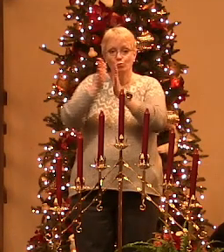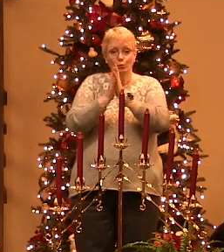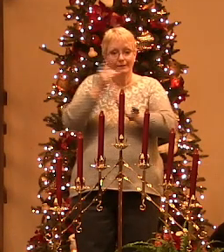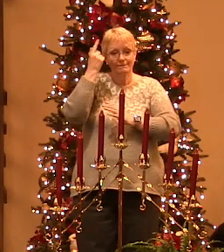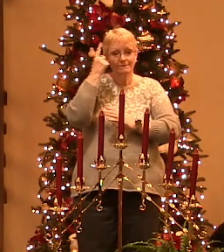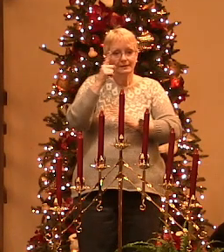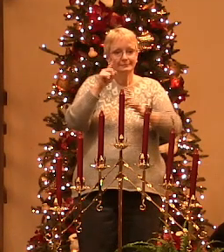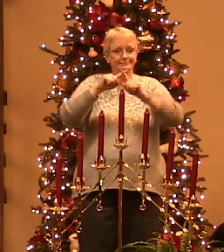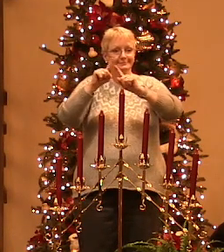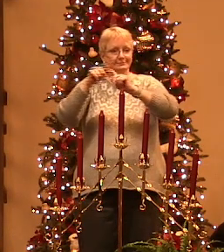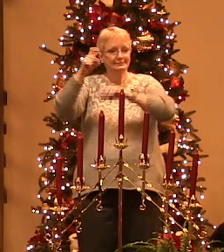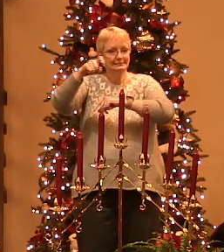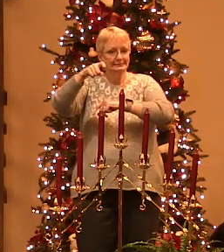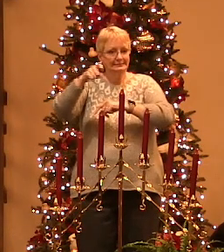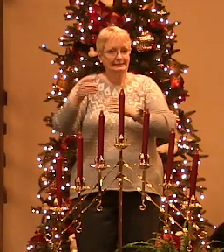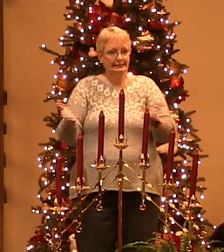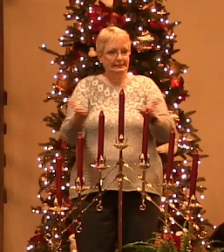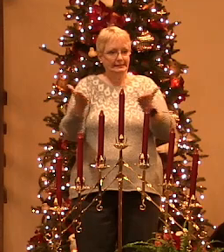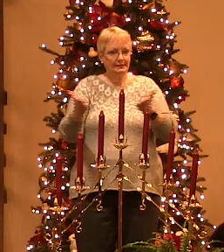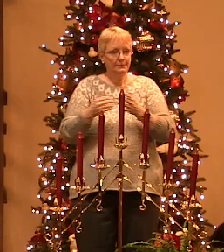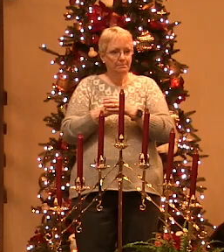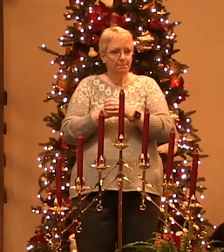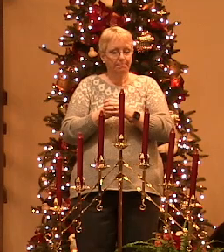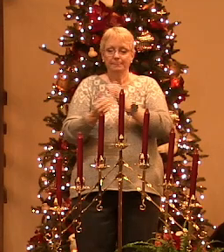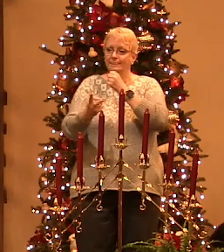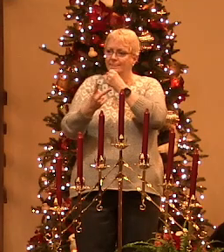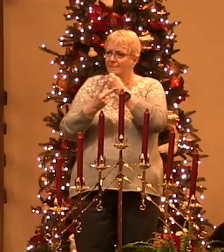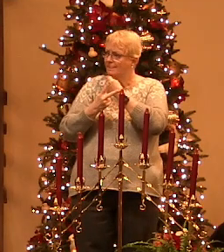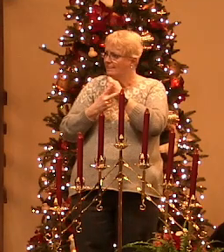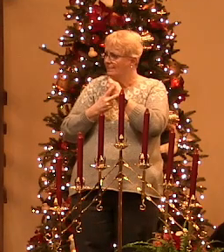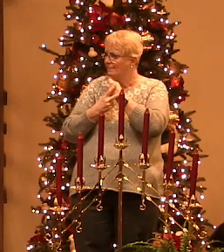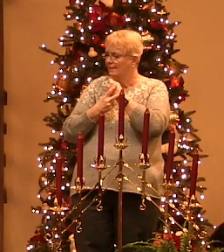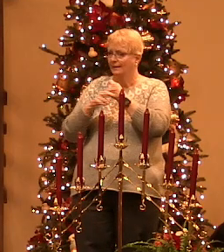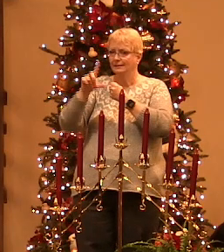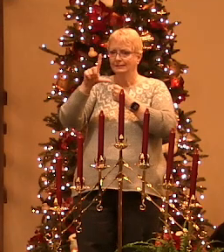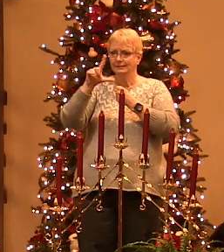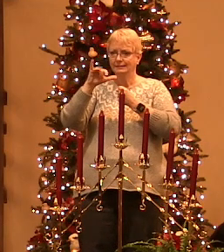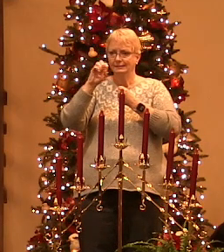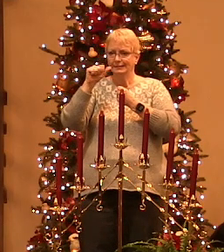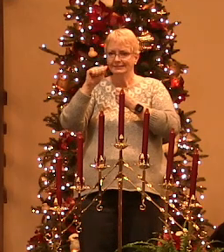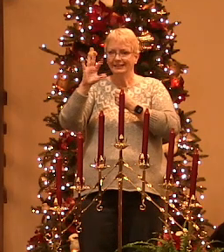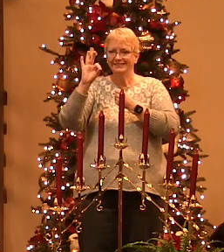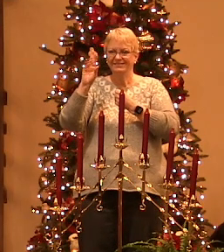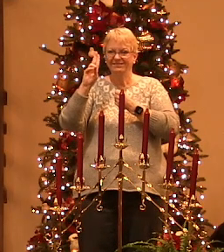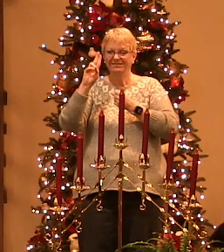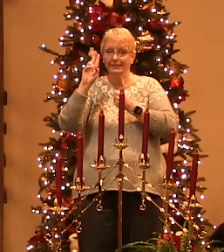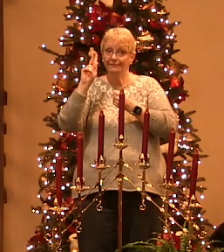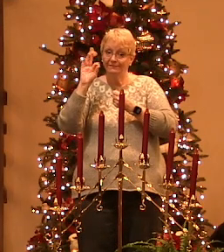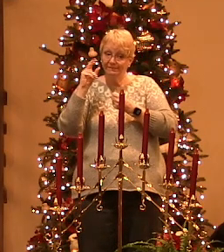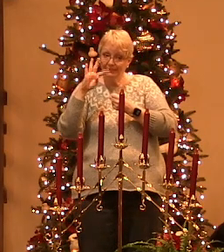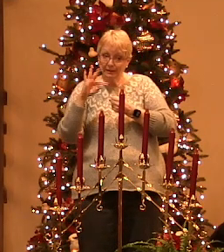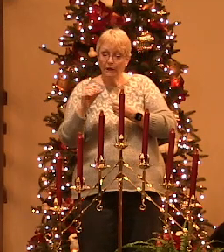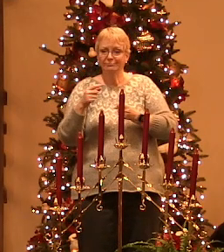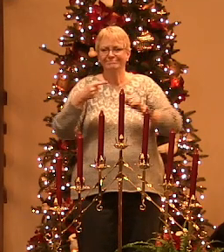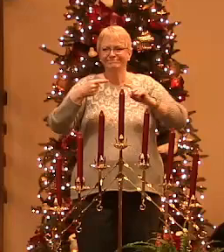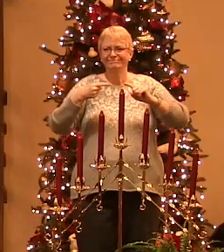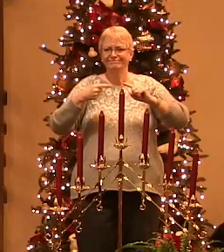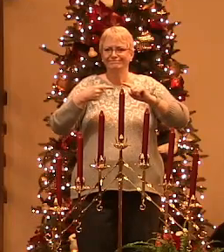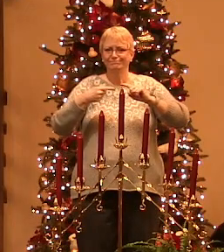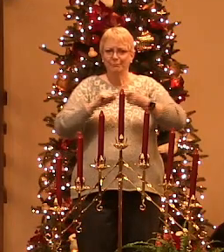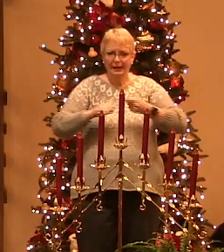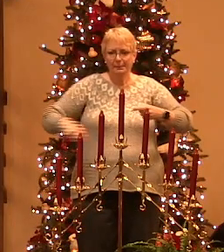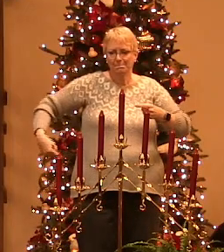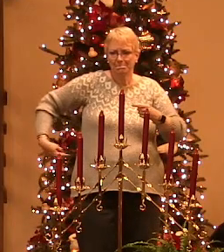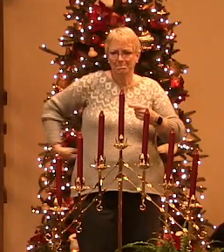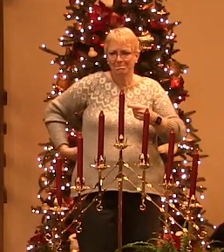for various needs that I know of. You know, keep Lisa Fink in prayer as well. Most of you know she's been dealing with intense back